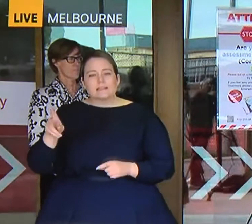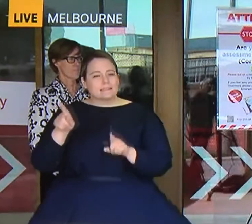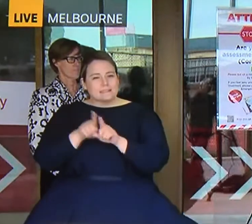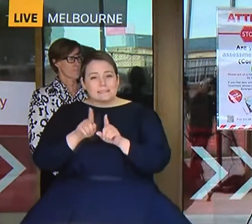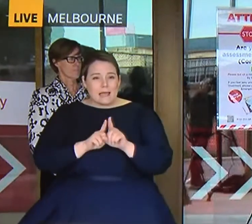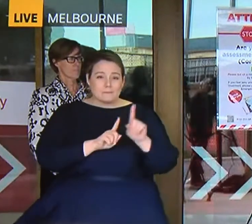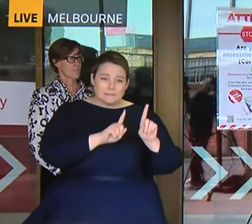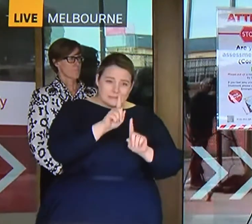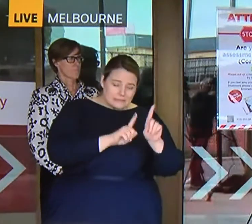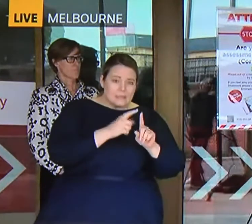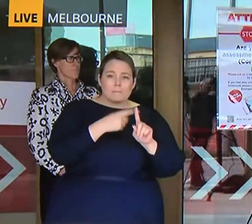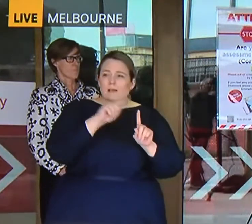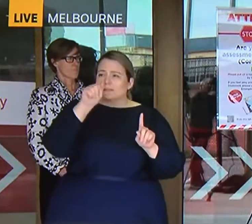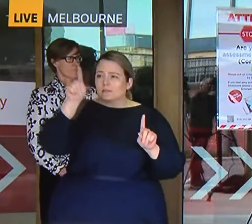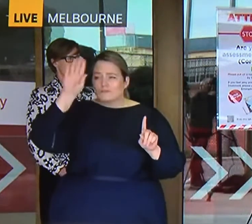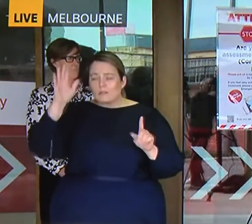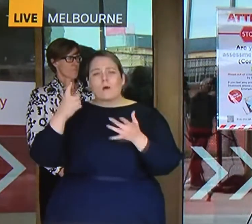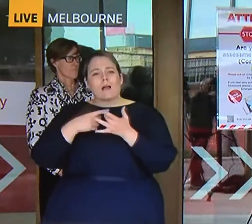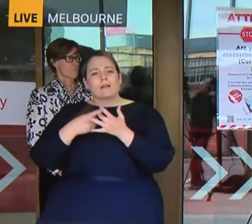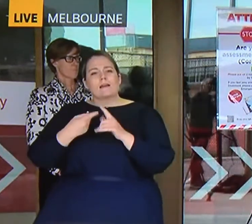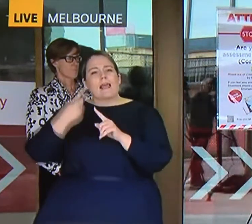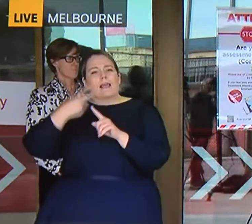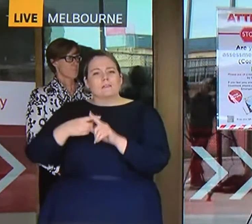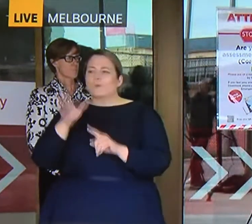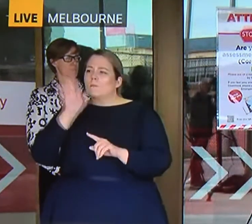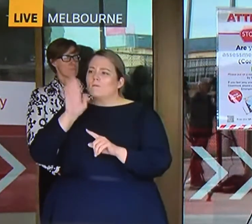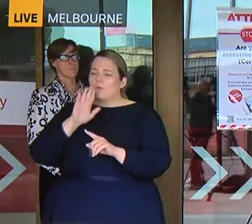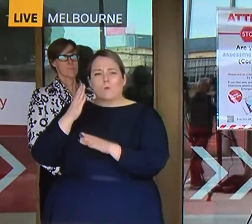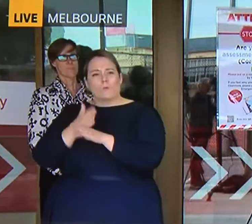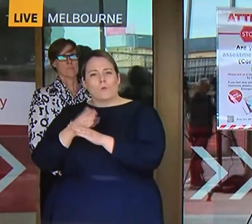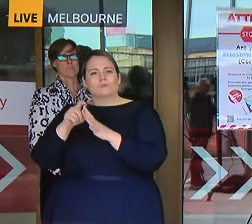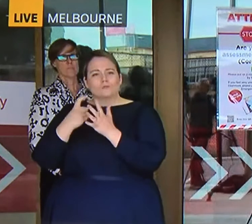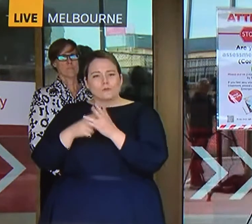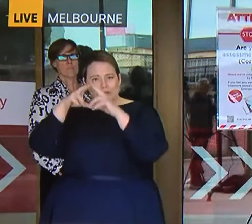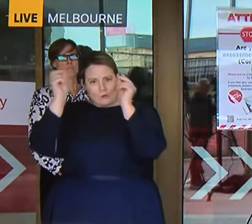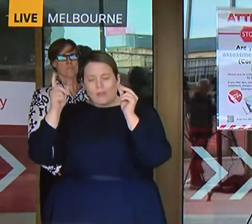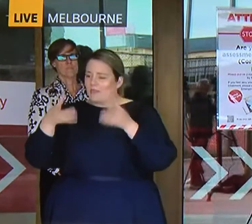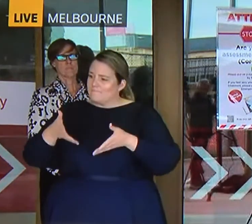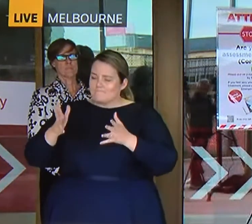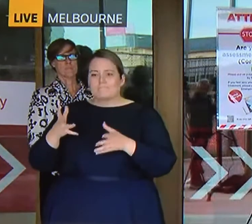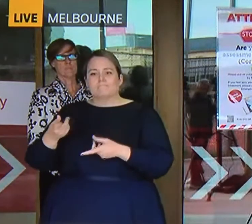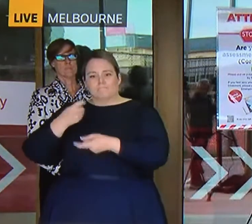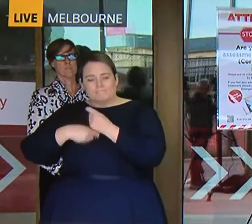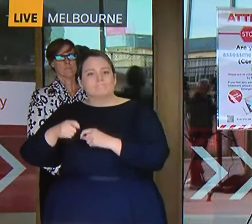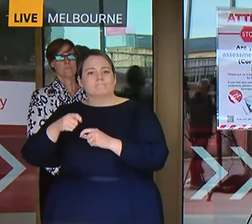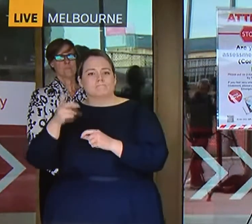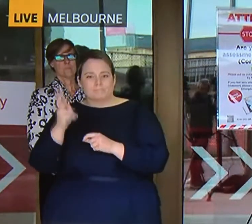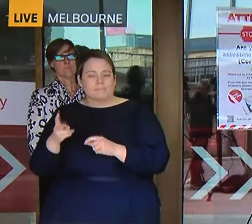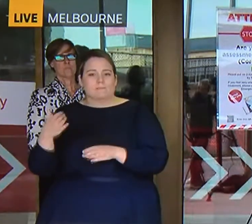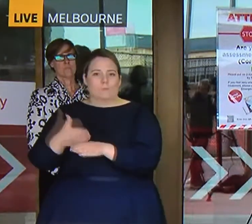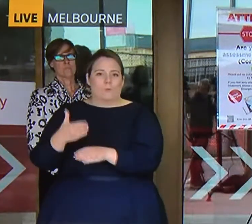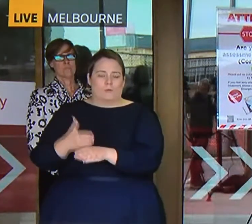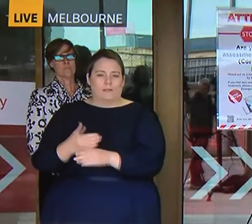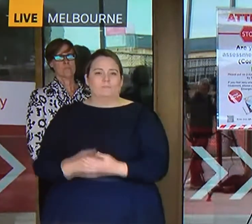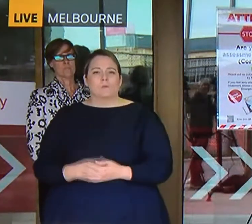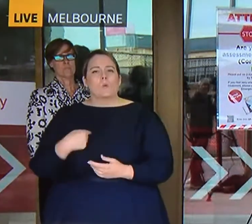workforce. But in particular, as we've commissioned 5,500 ventilators through